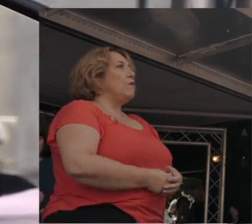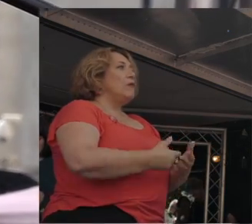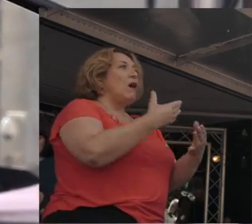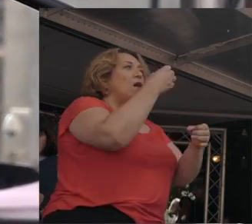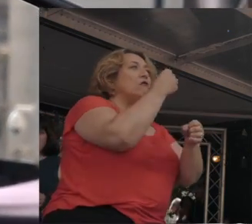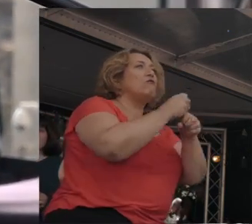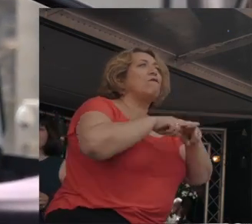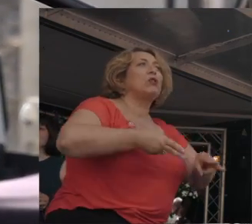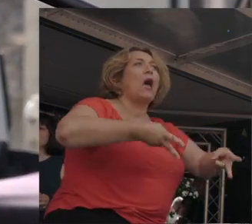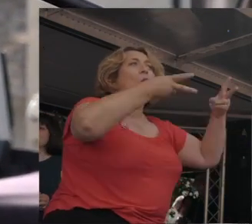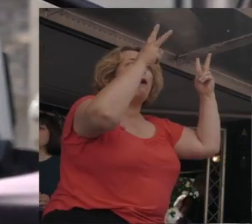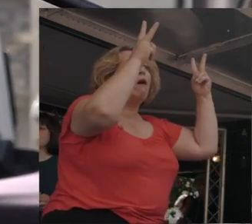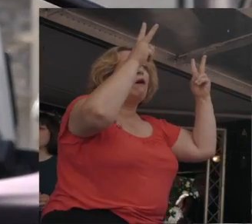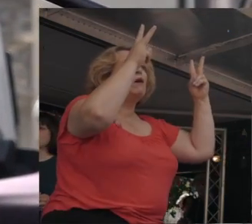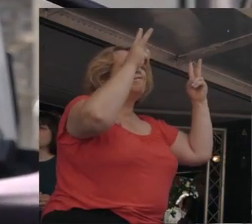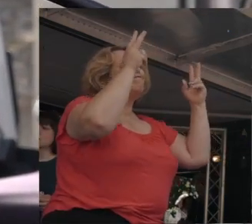Grenfell Tower